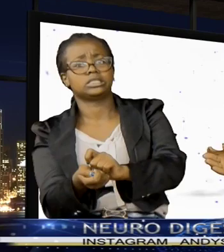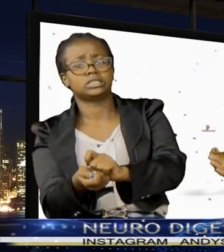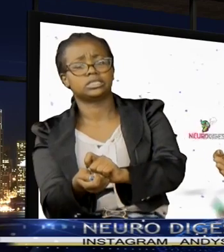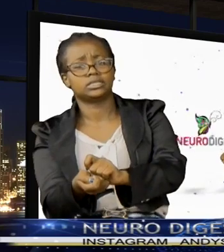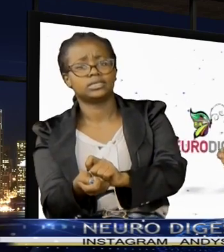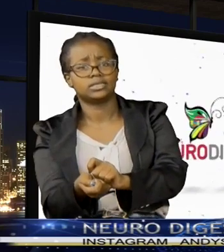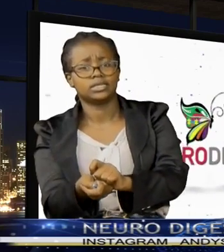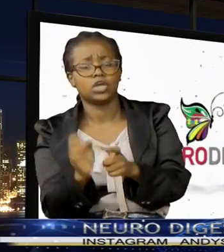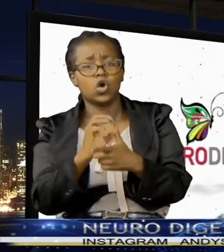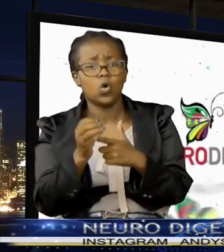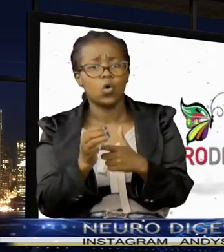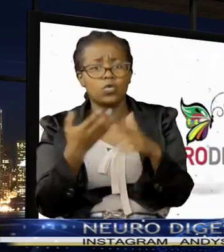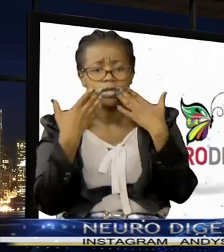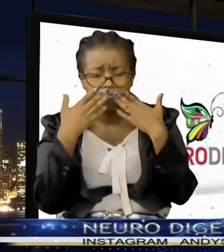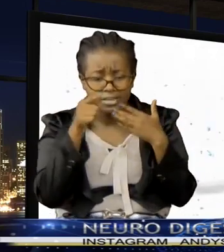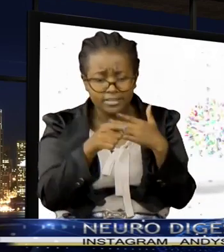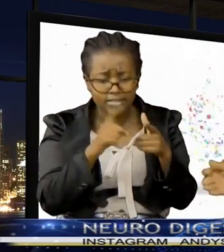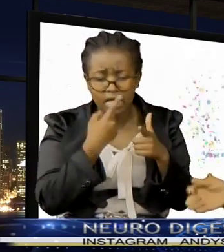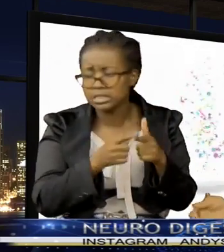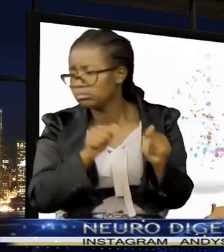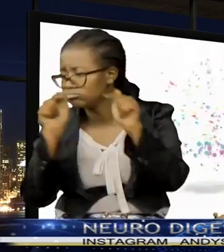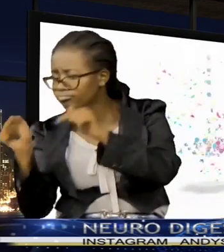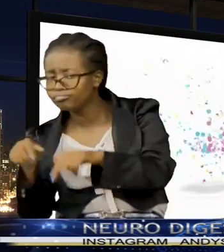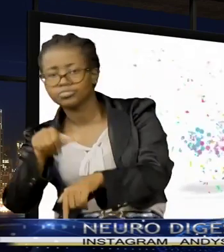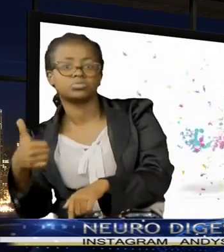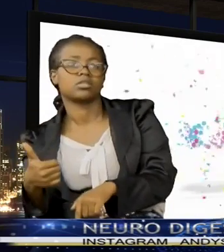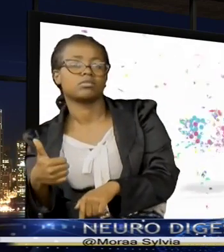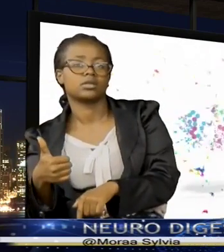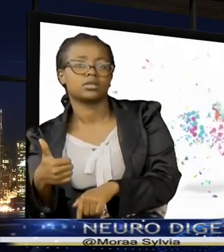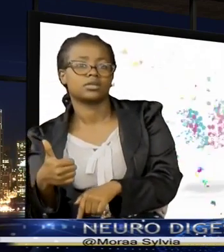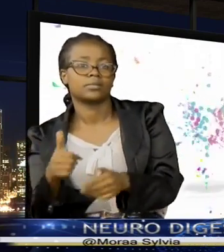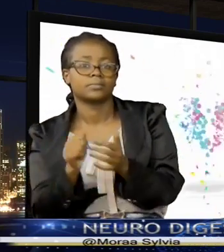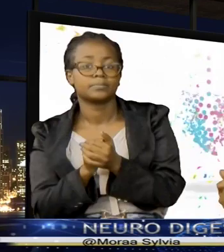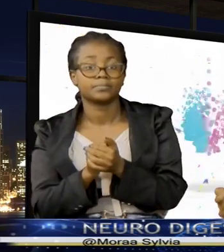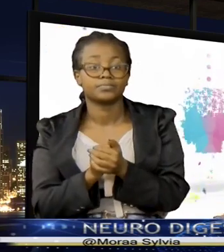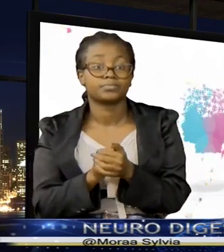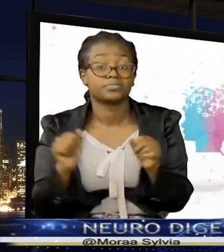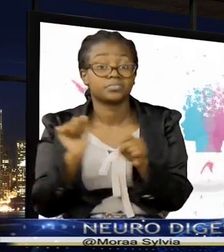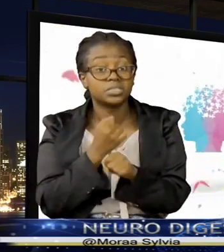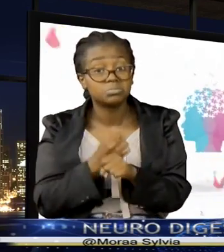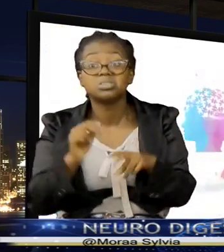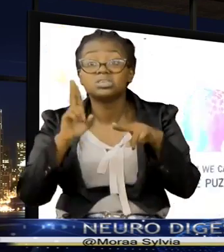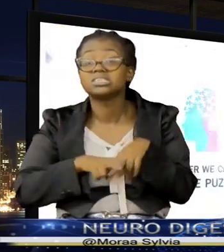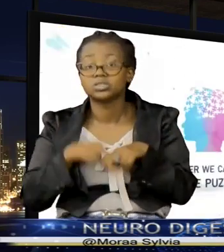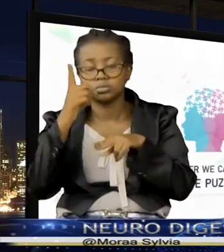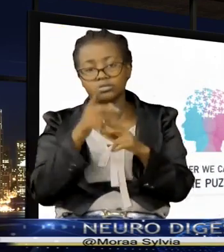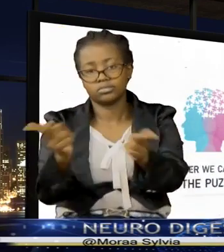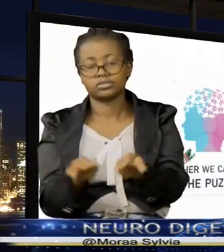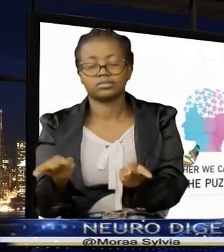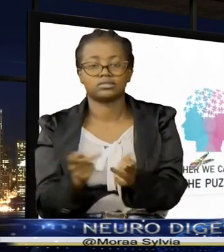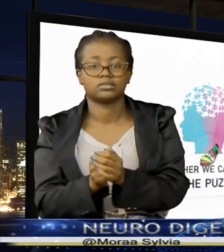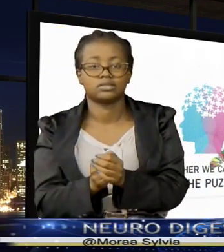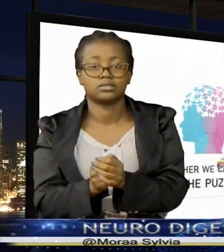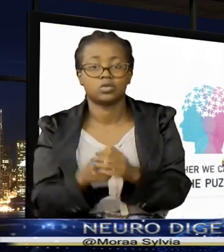Z. Or they'll finish X very fast and jump to whatever else it is that they want to do. They can never settle.